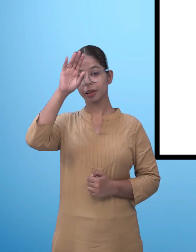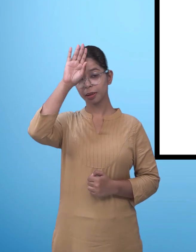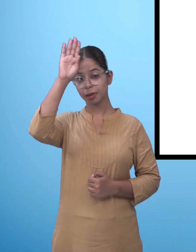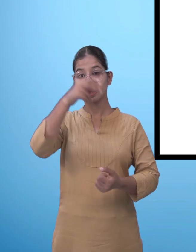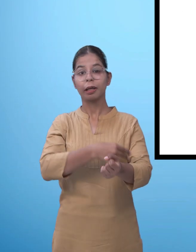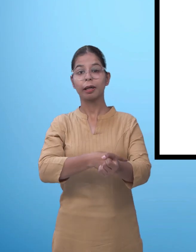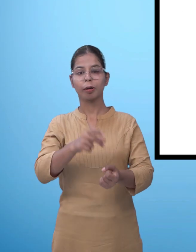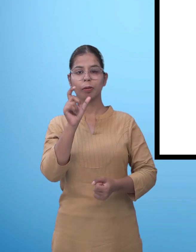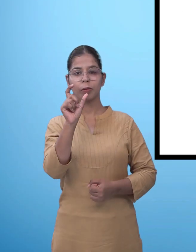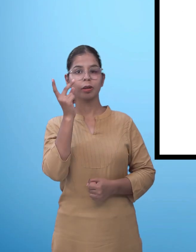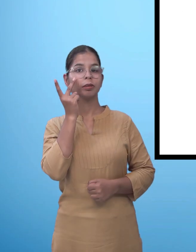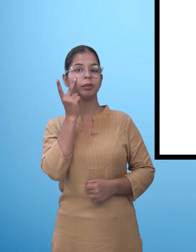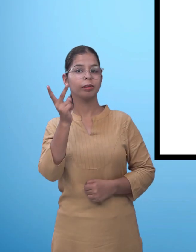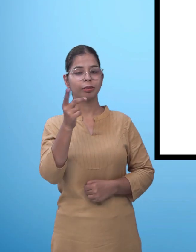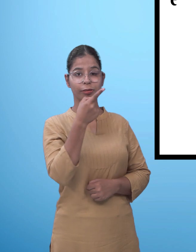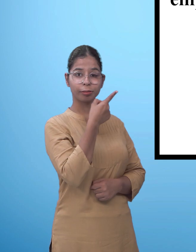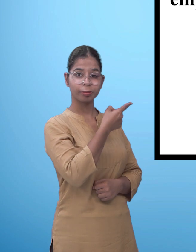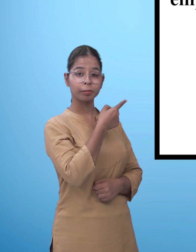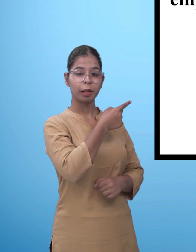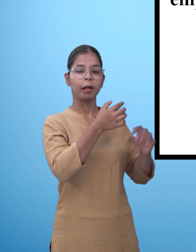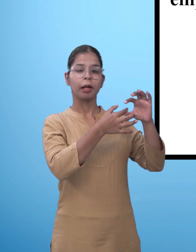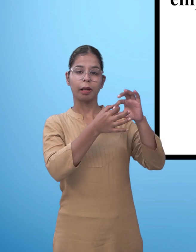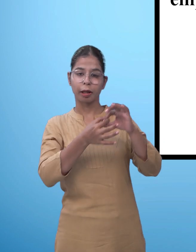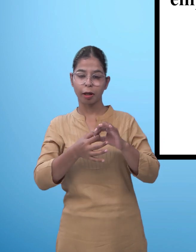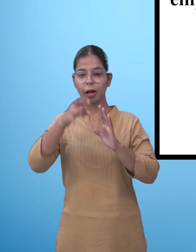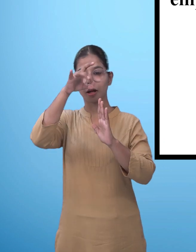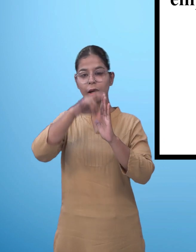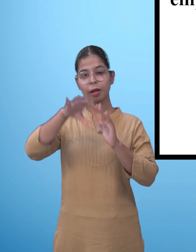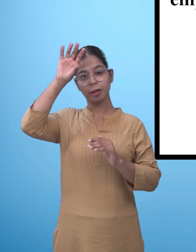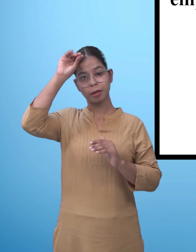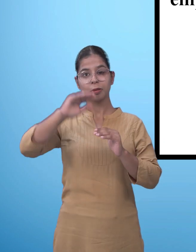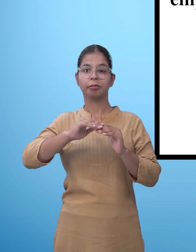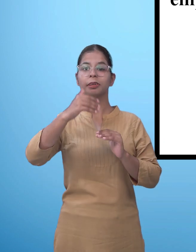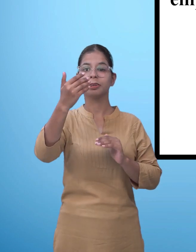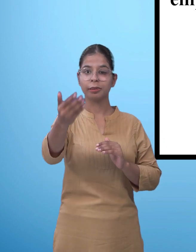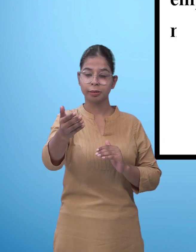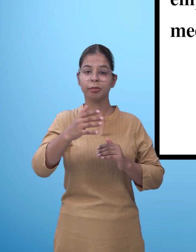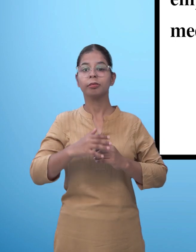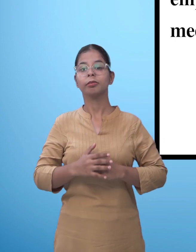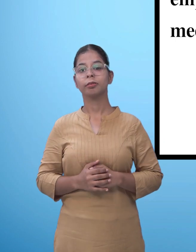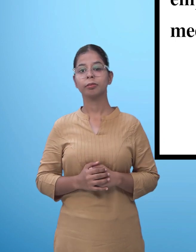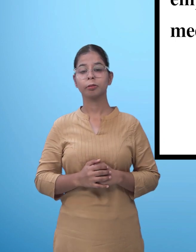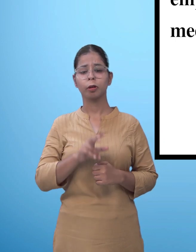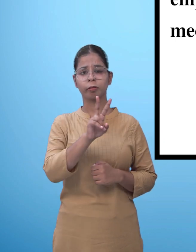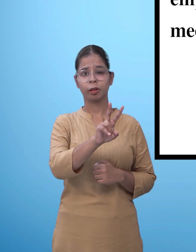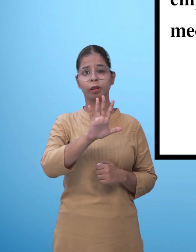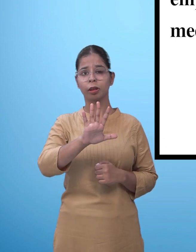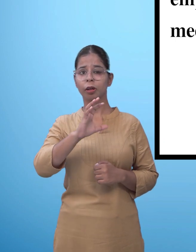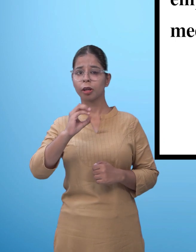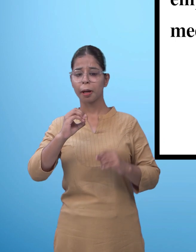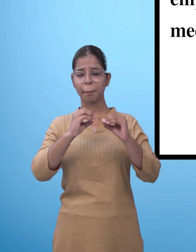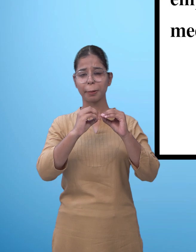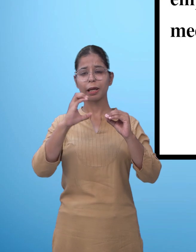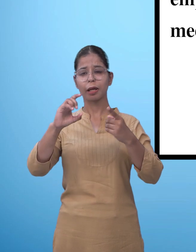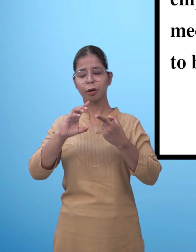In fact, we get a good clue from an Indian emperor. His name is Ashoka, and we will meet him later. For now, we